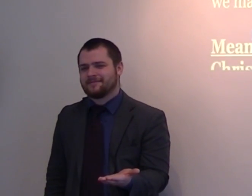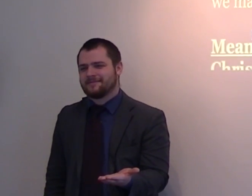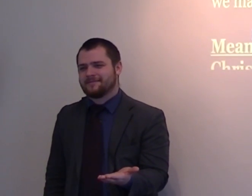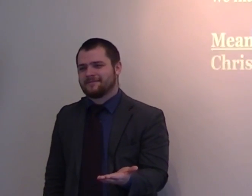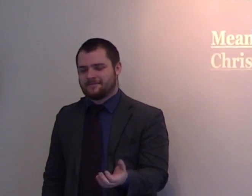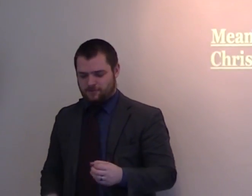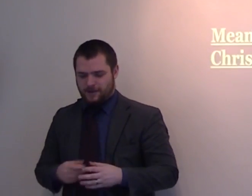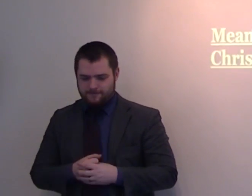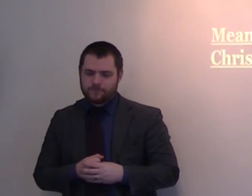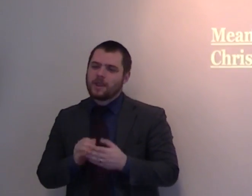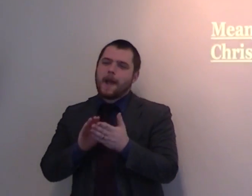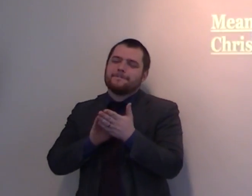Meaning number 8.